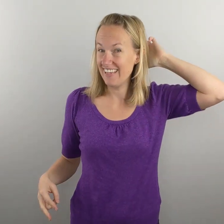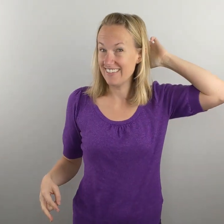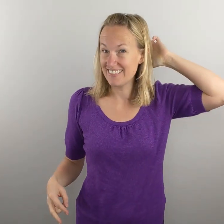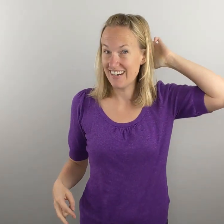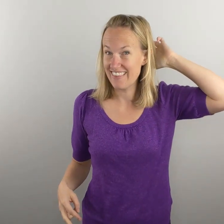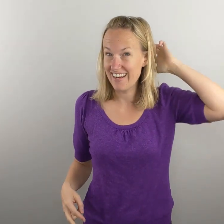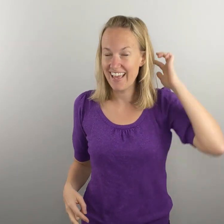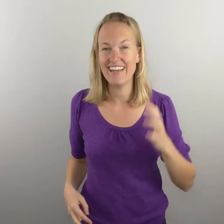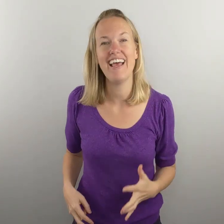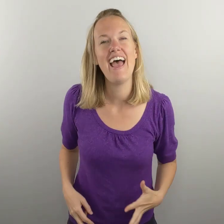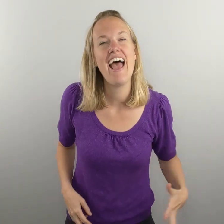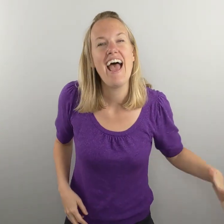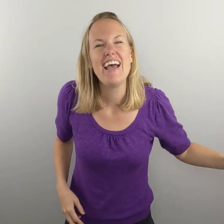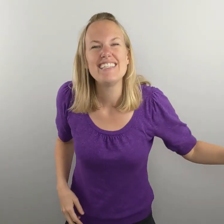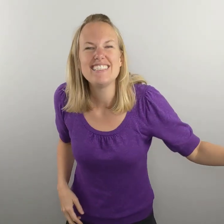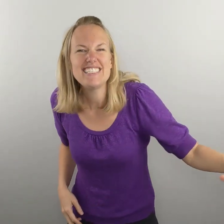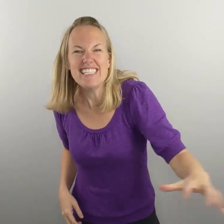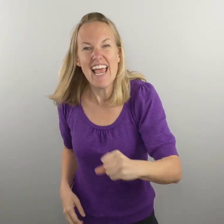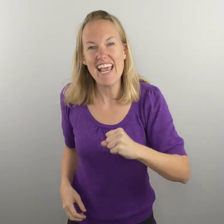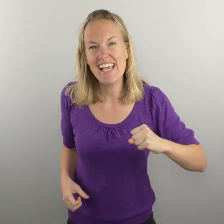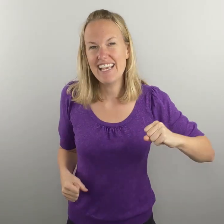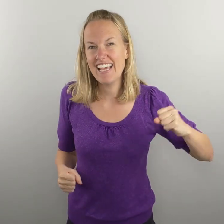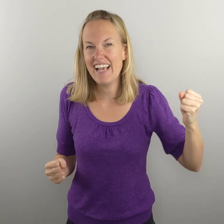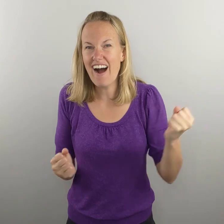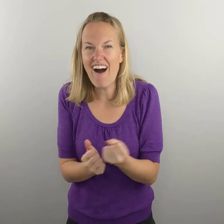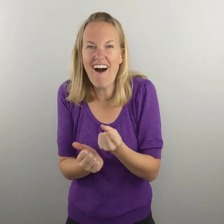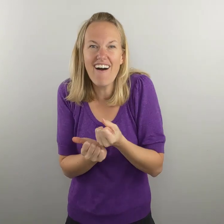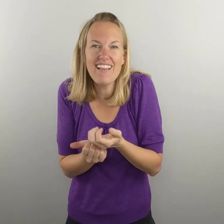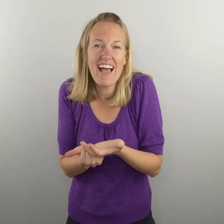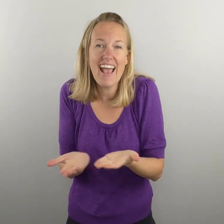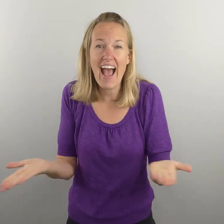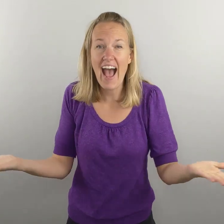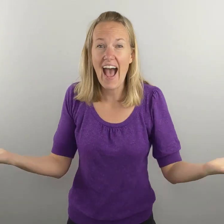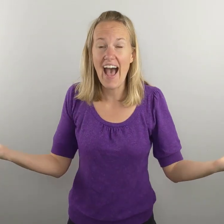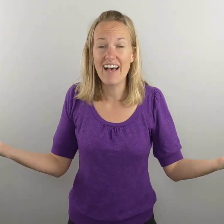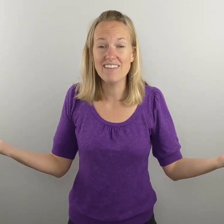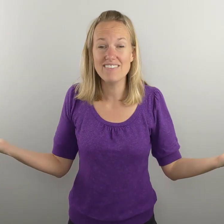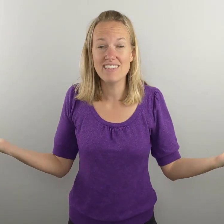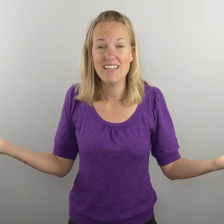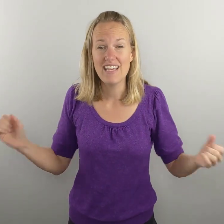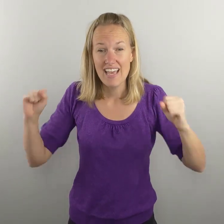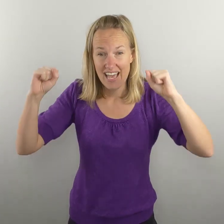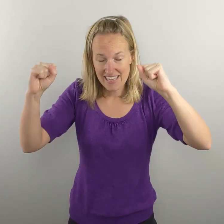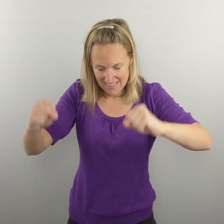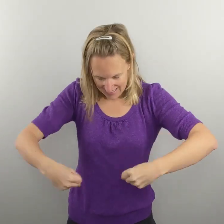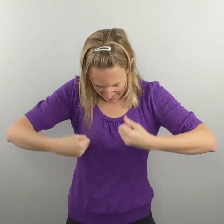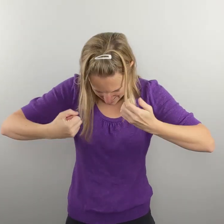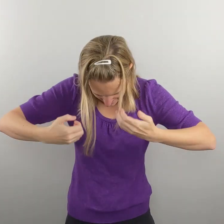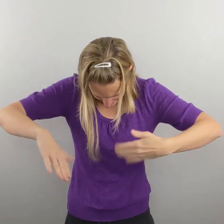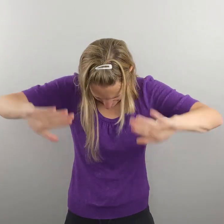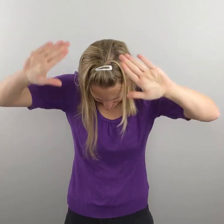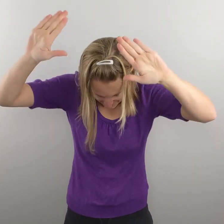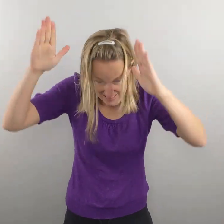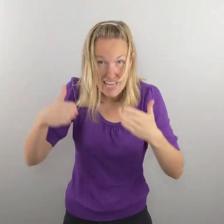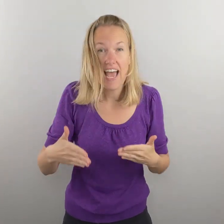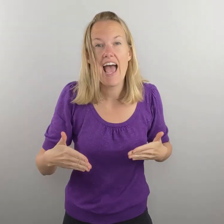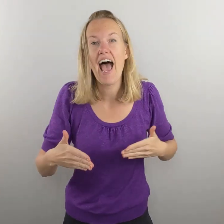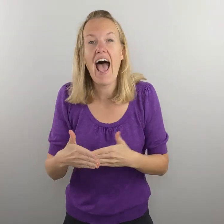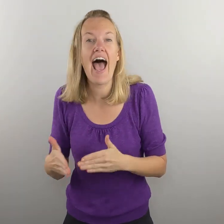Let's try that again. Taking all I have and laying it